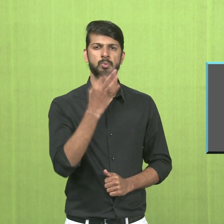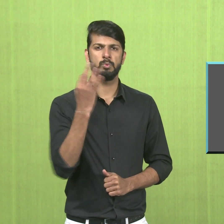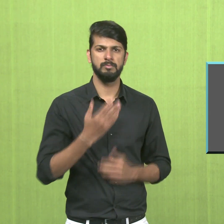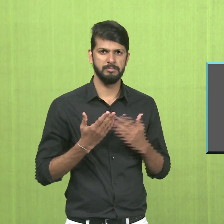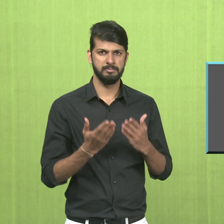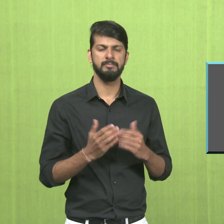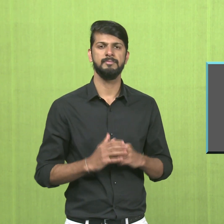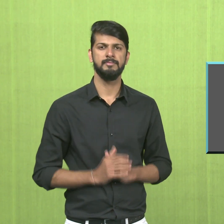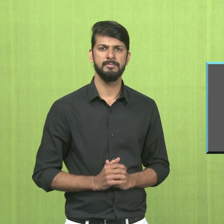New words from the lesson.